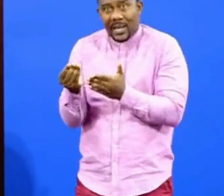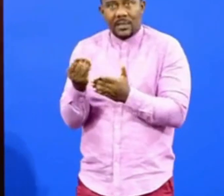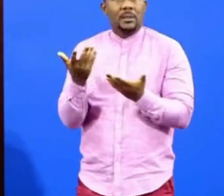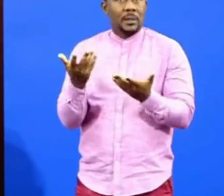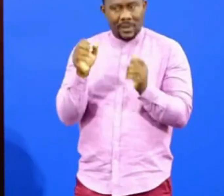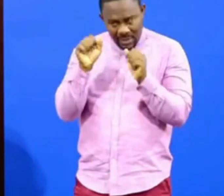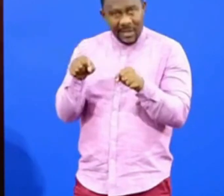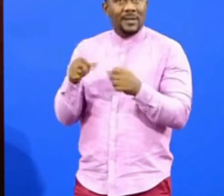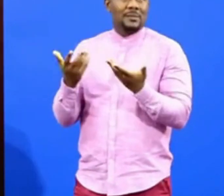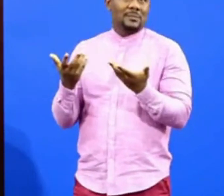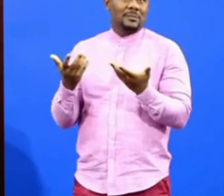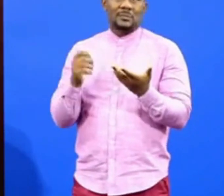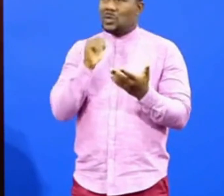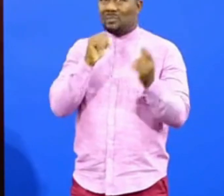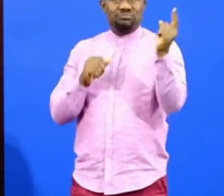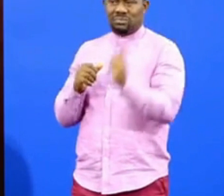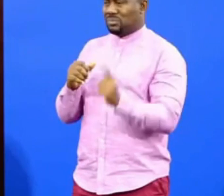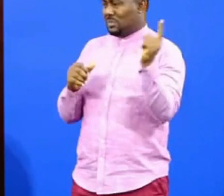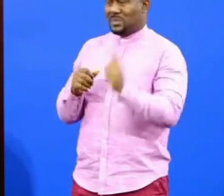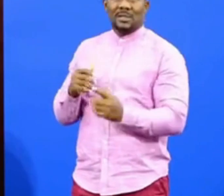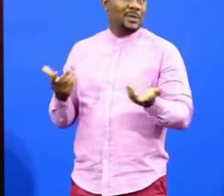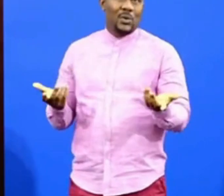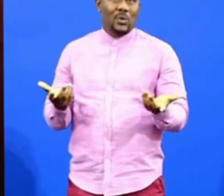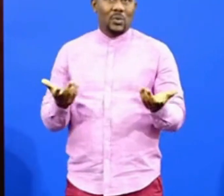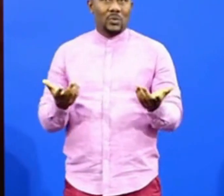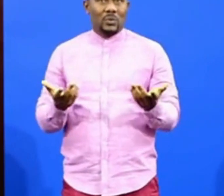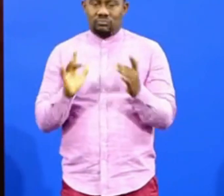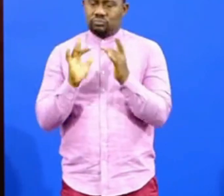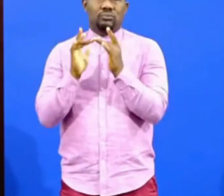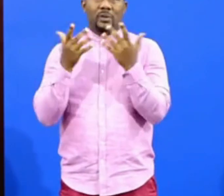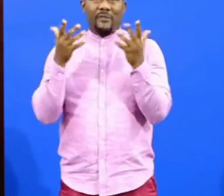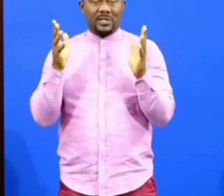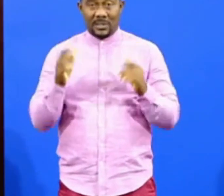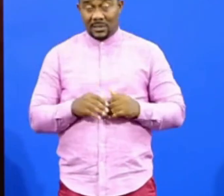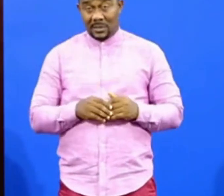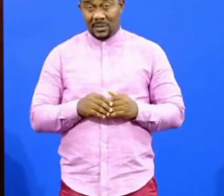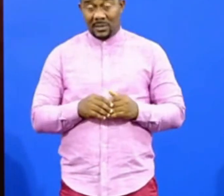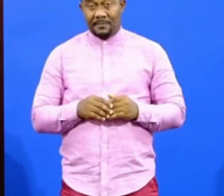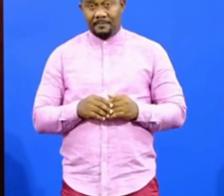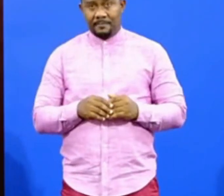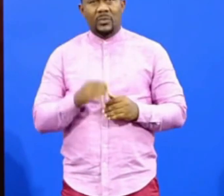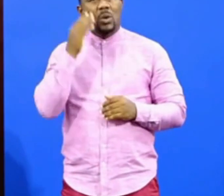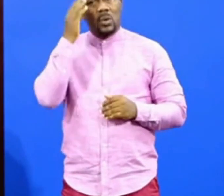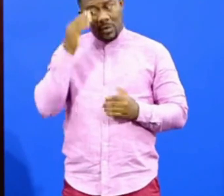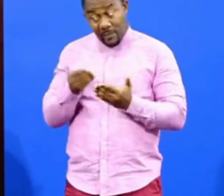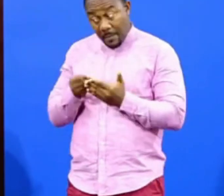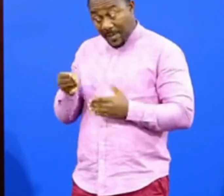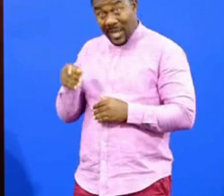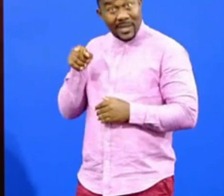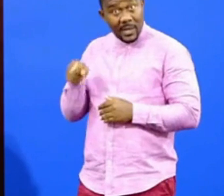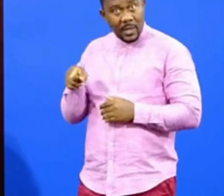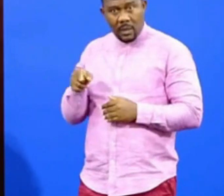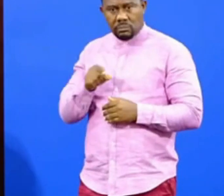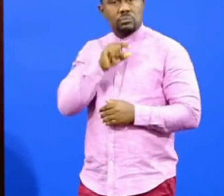the exchange. So they don't have to keep running around to different markets. They can come and know that they're going to buy the quality that they're looking for, and